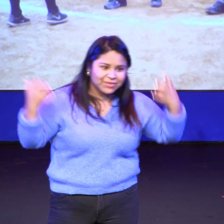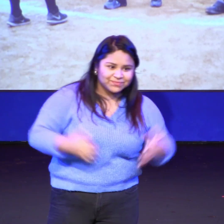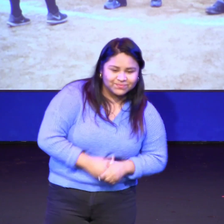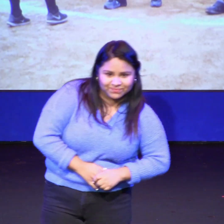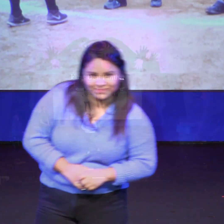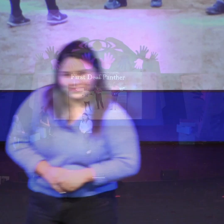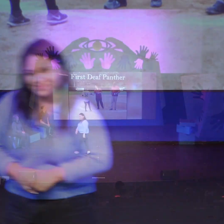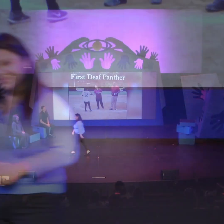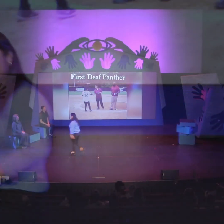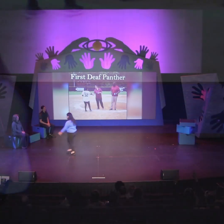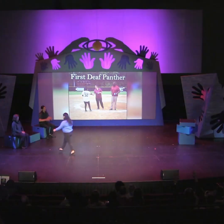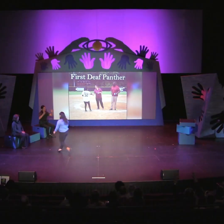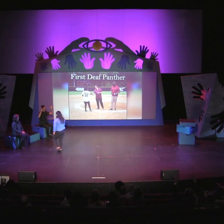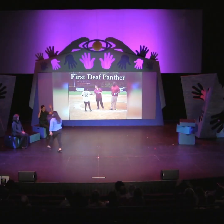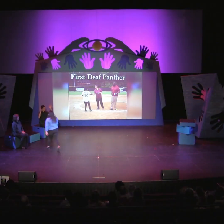I was the first down on my team.